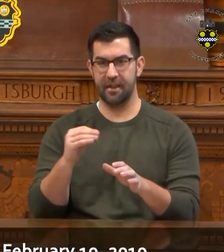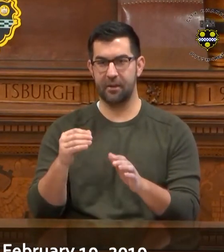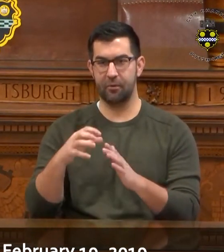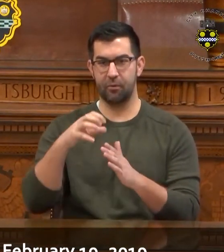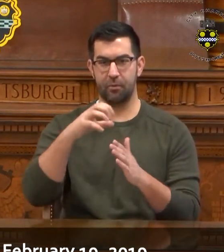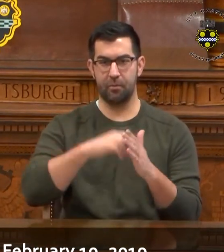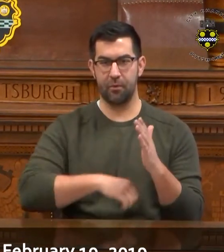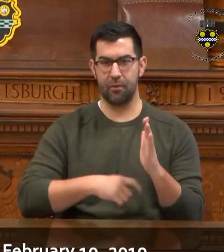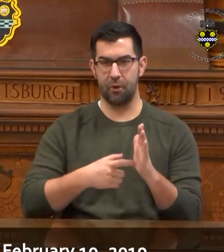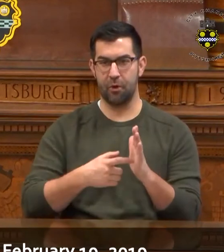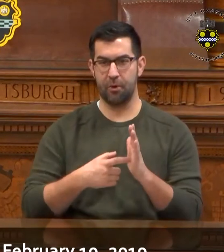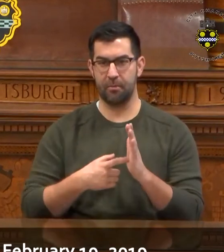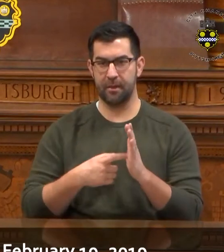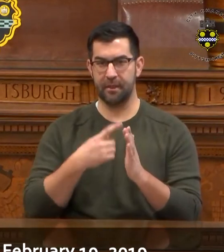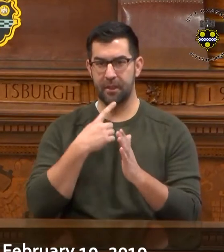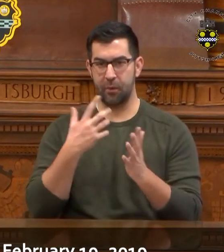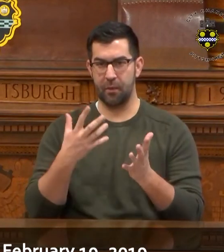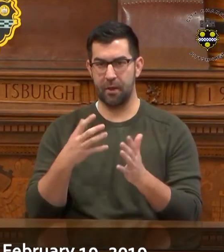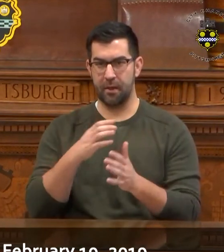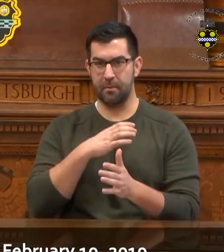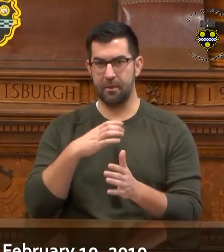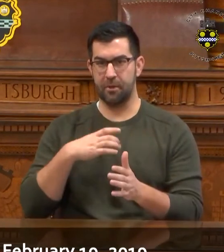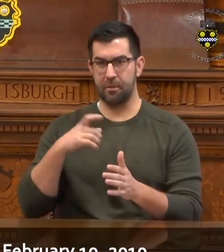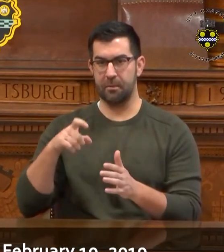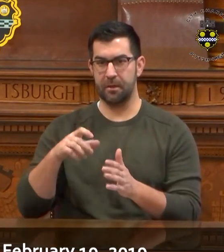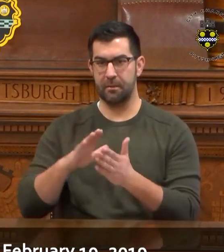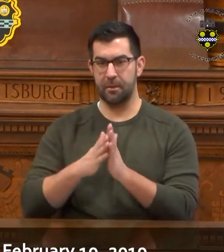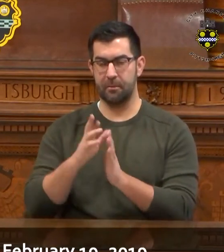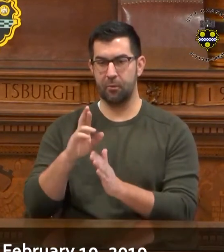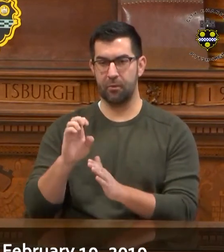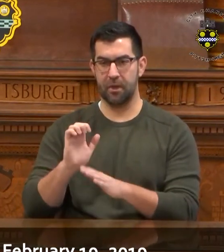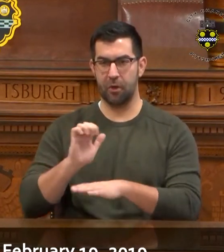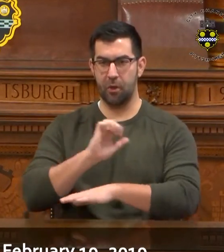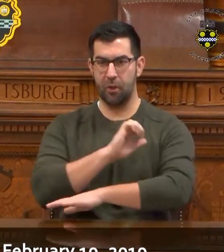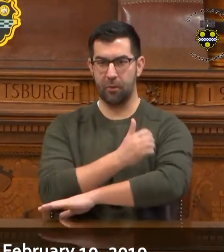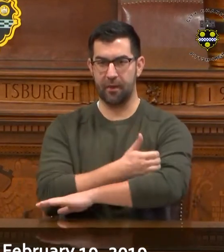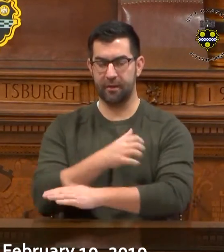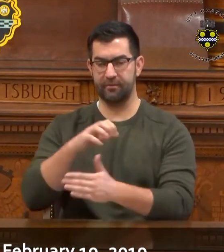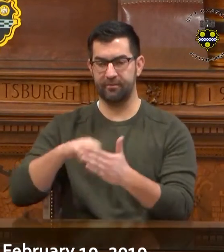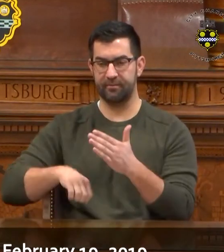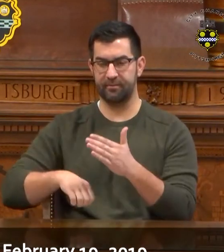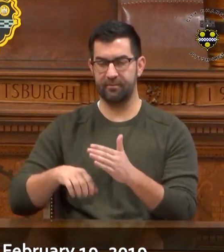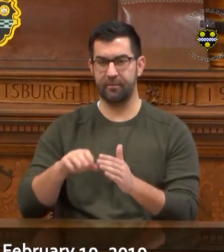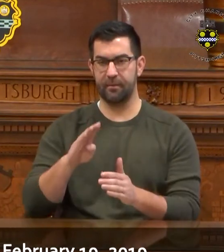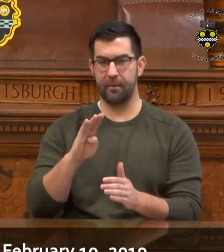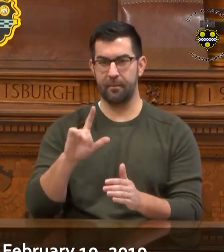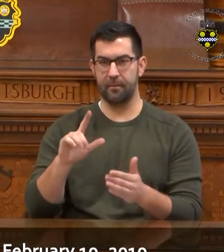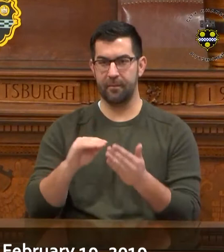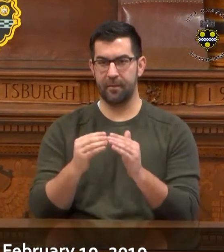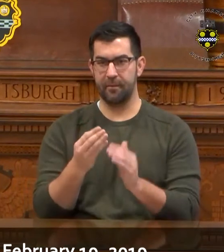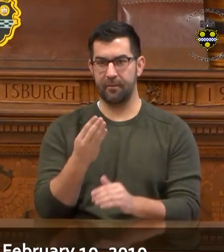Remove the Requirement that the Commission be Reauthorized. Bill Number 1402,